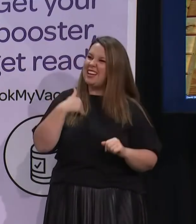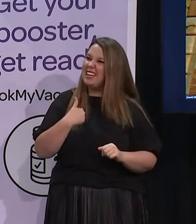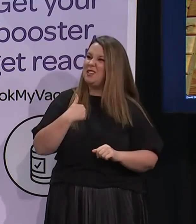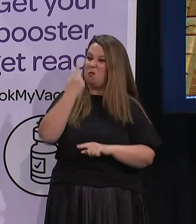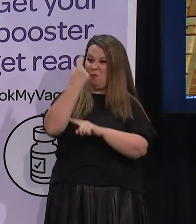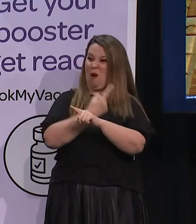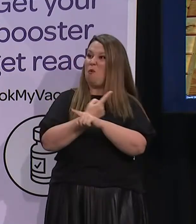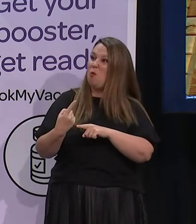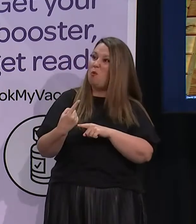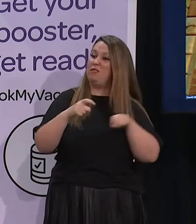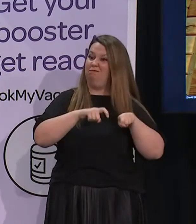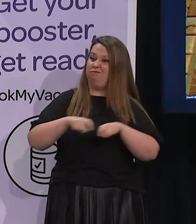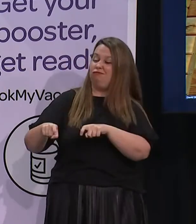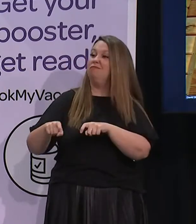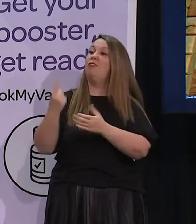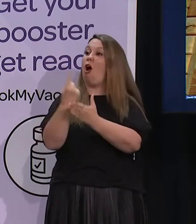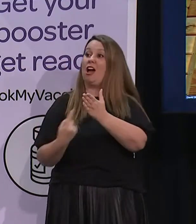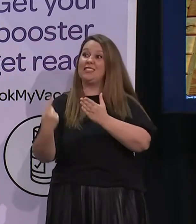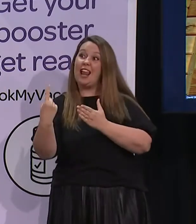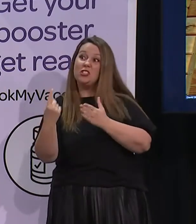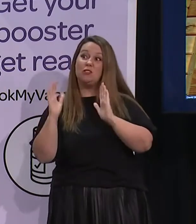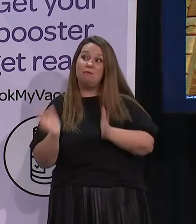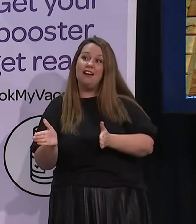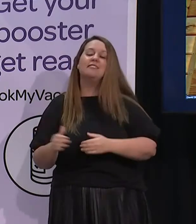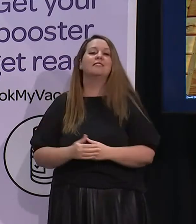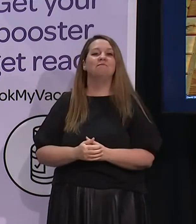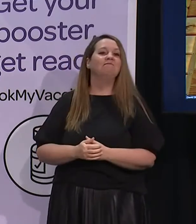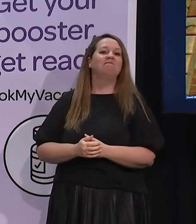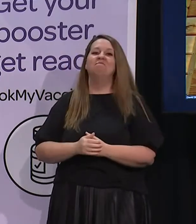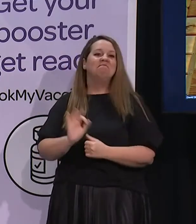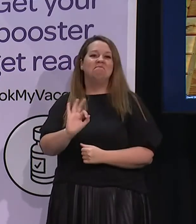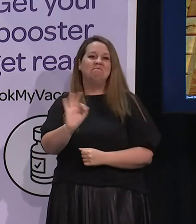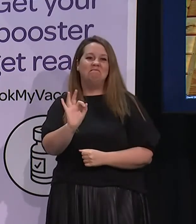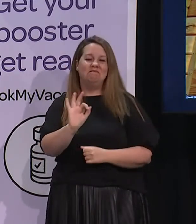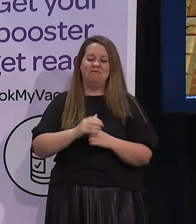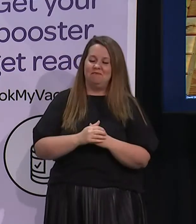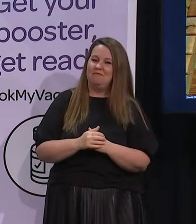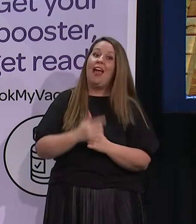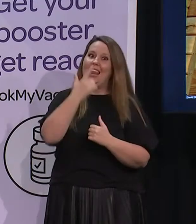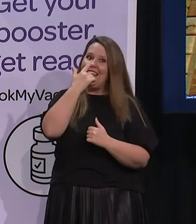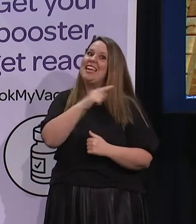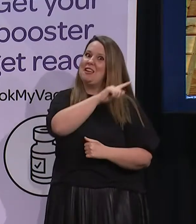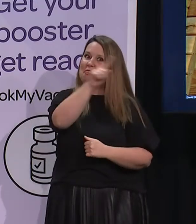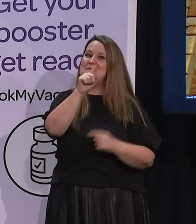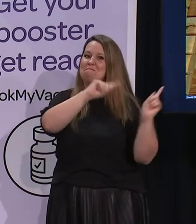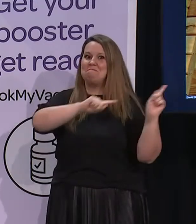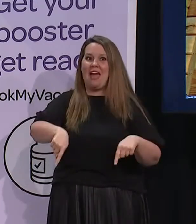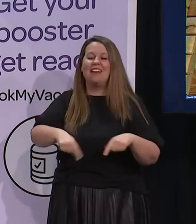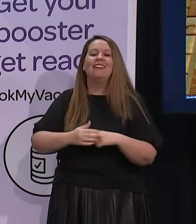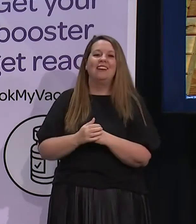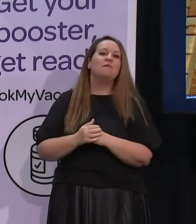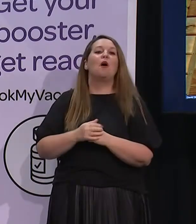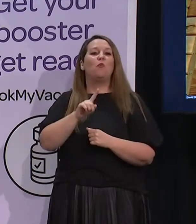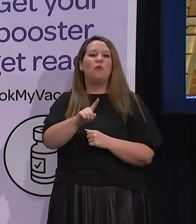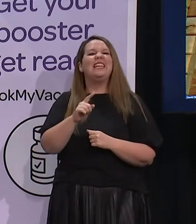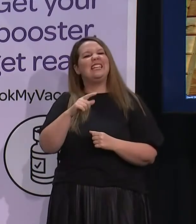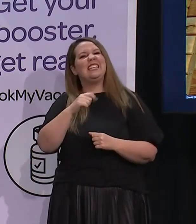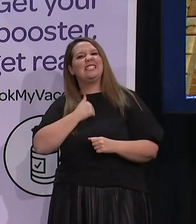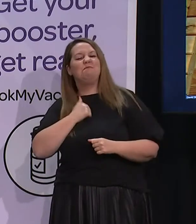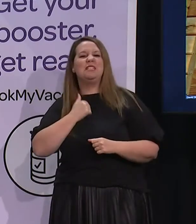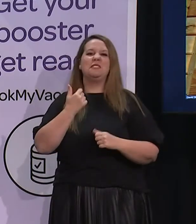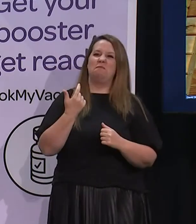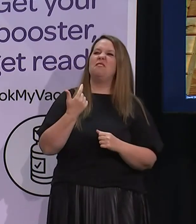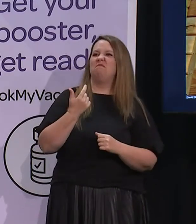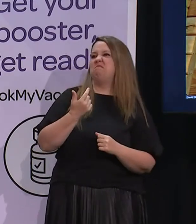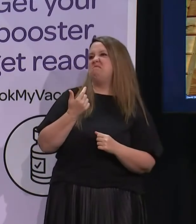will not. You're right, we expect several thousand over the course of this week. There'll be at best potentially a few thousand who may need to isolate